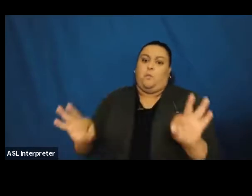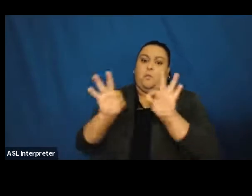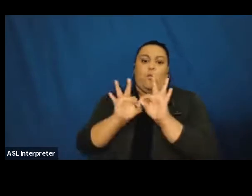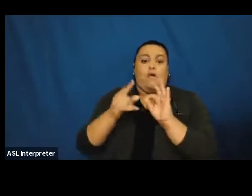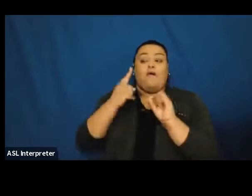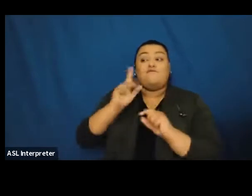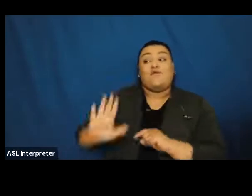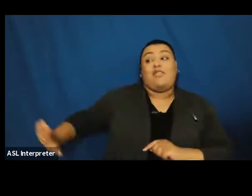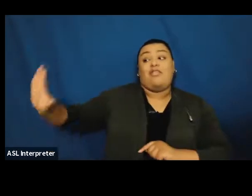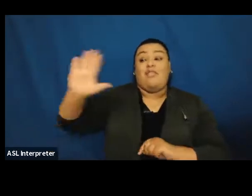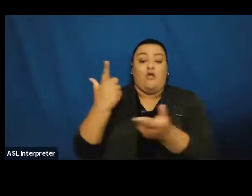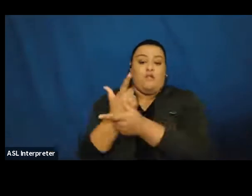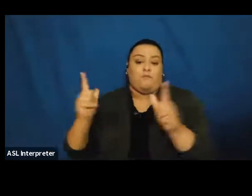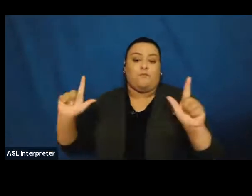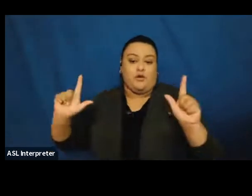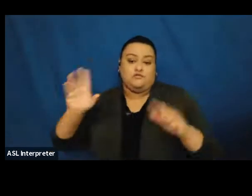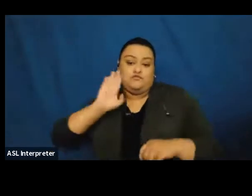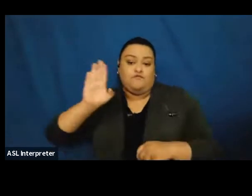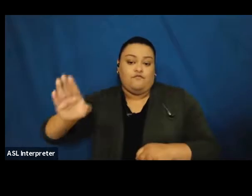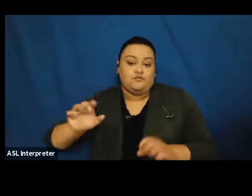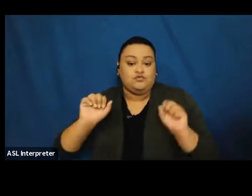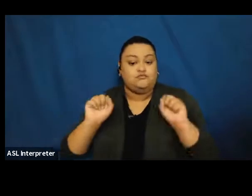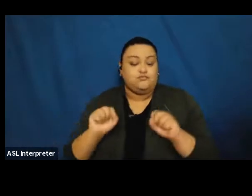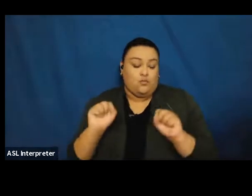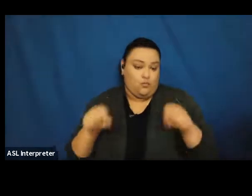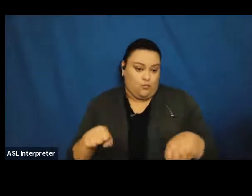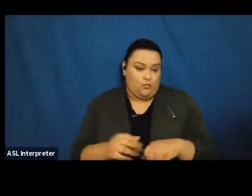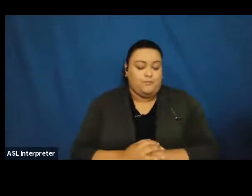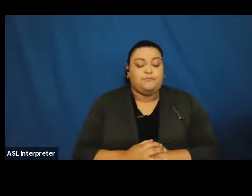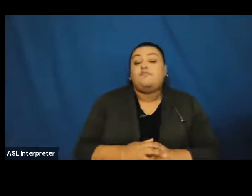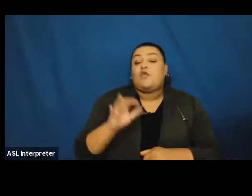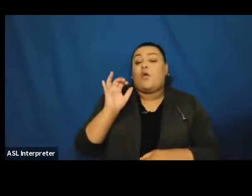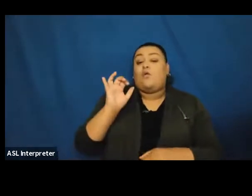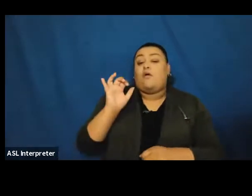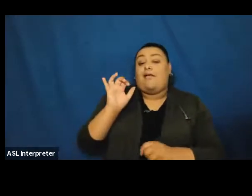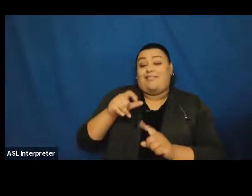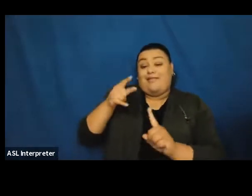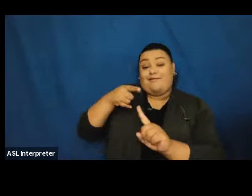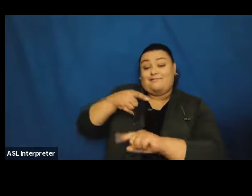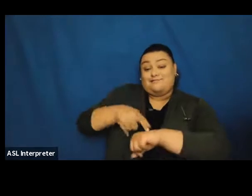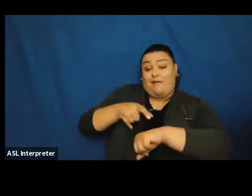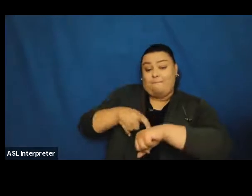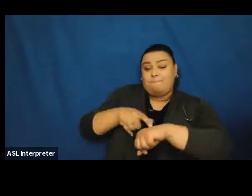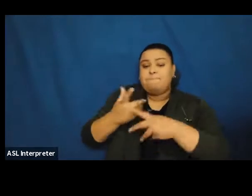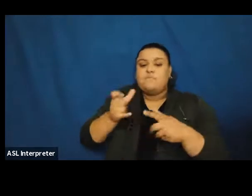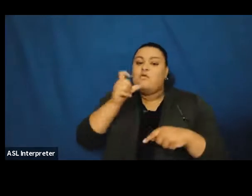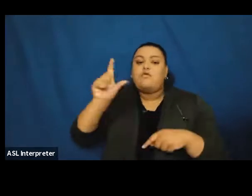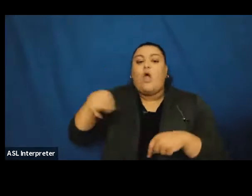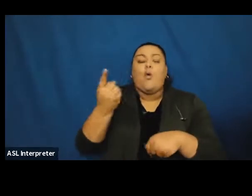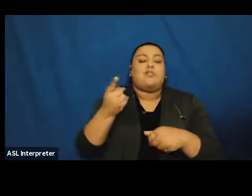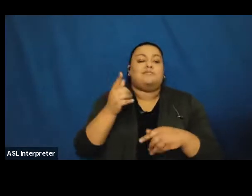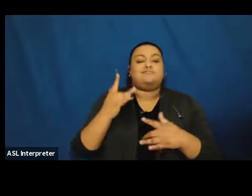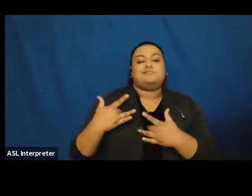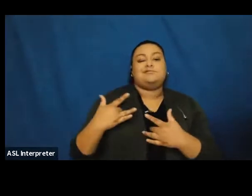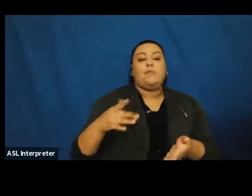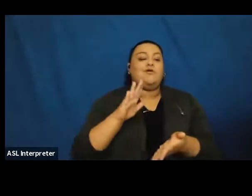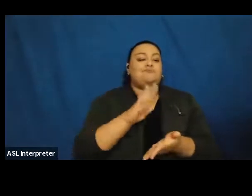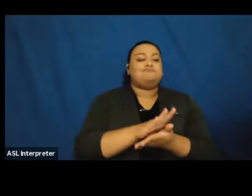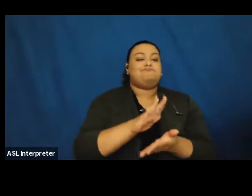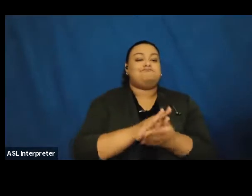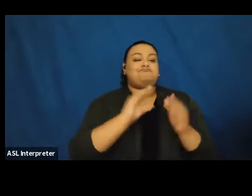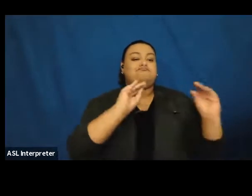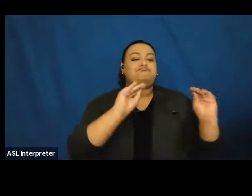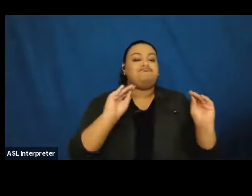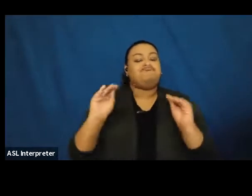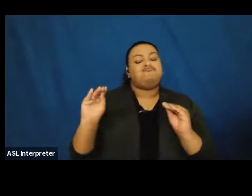liberation. So the vision that I had at that time was to not just be a typical academic. I was never a typical